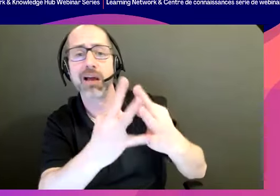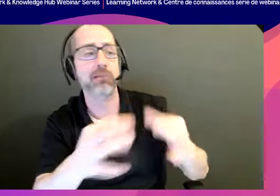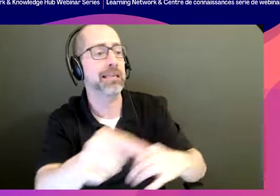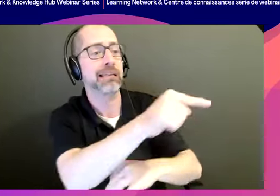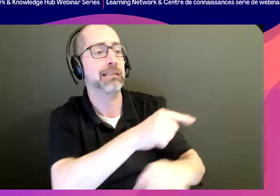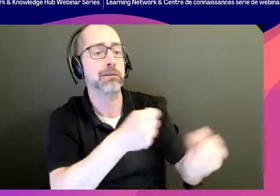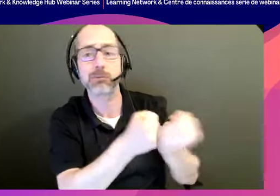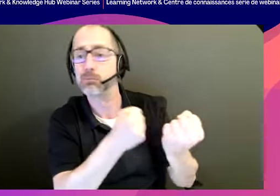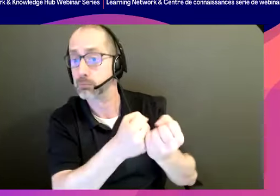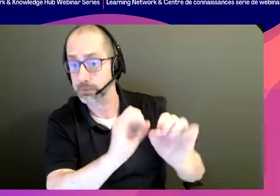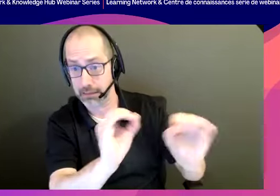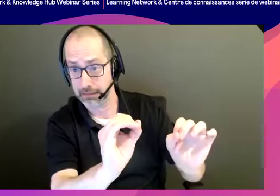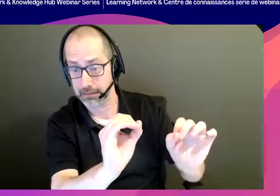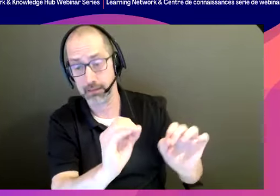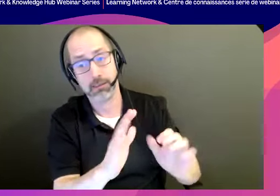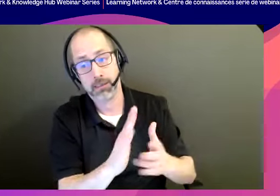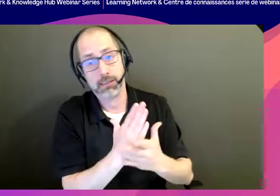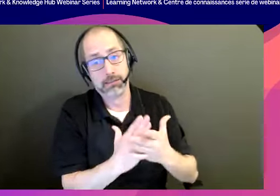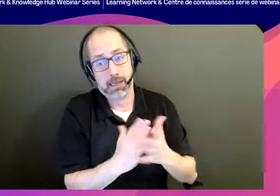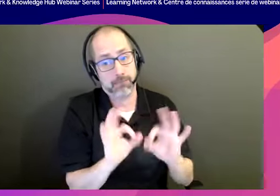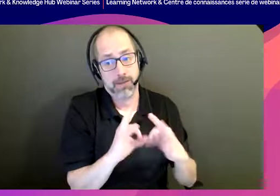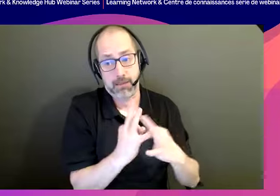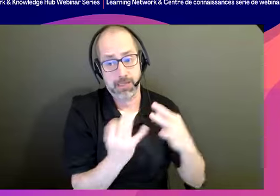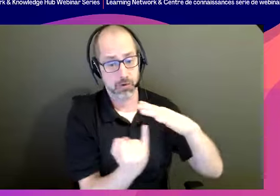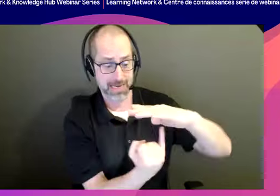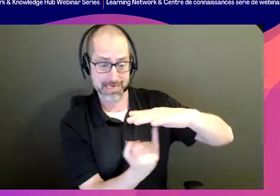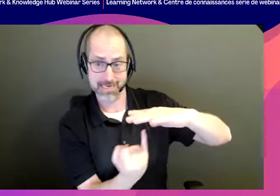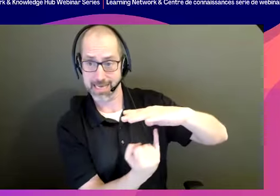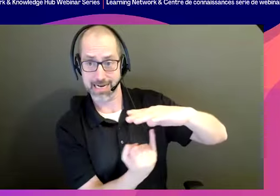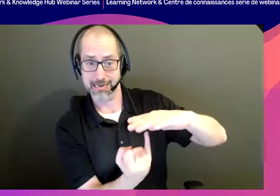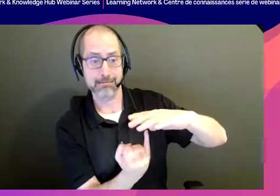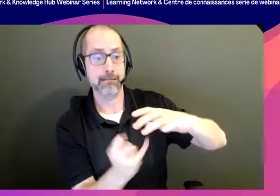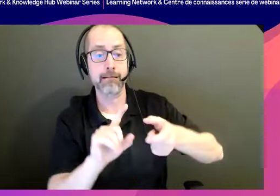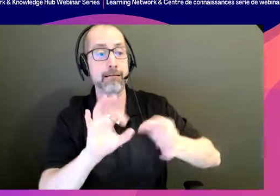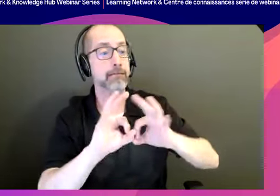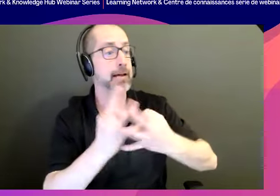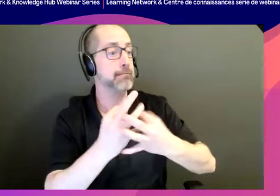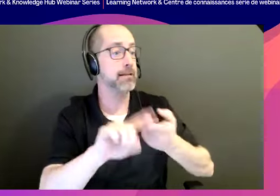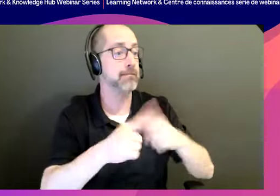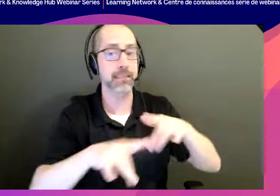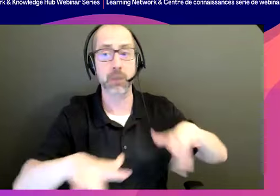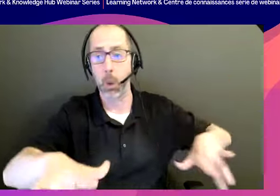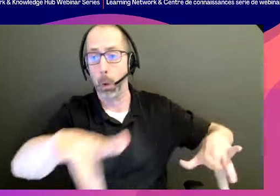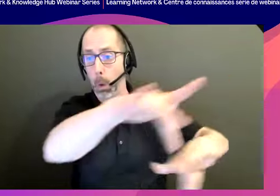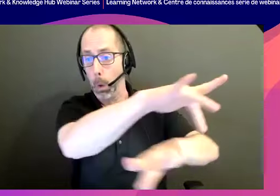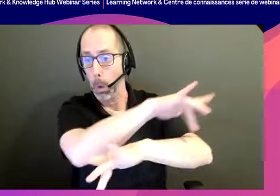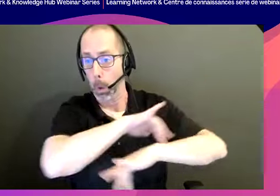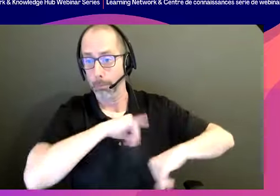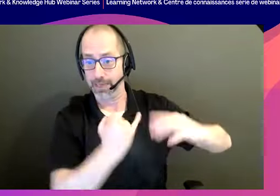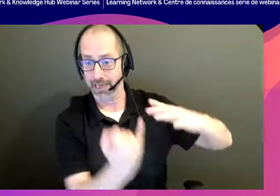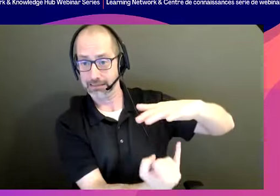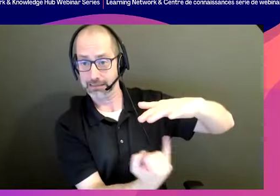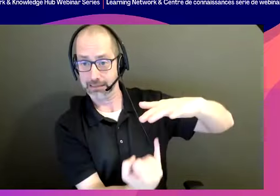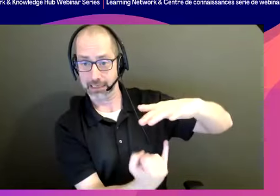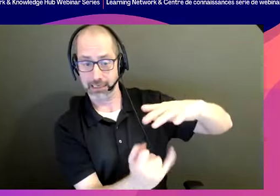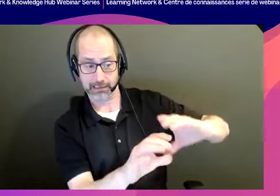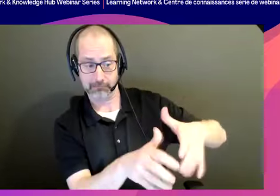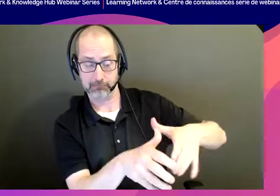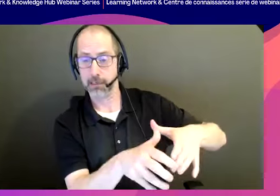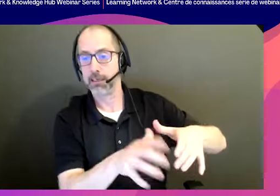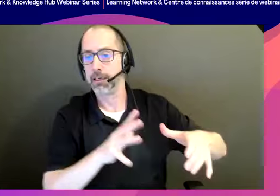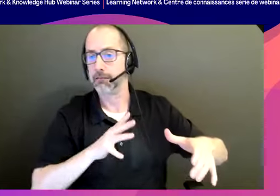because some families are very isolated and they don't have family and friends close by. If that's the case, consider a family